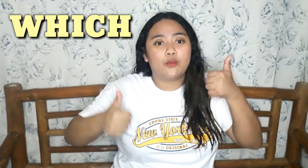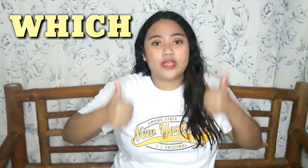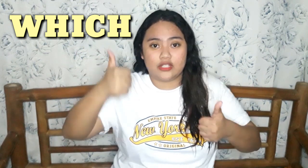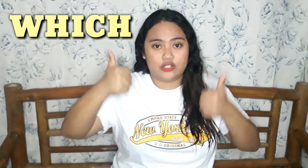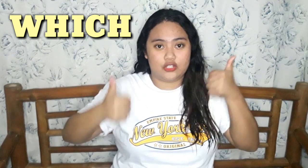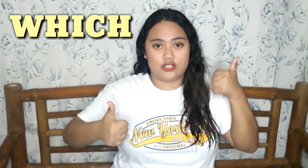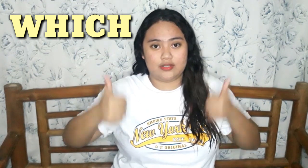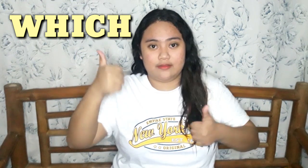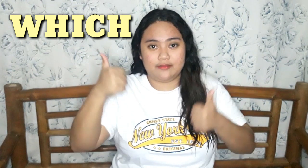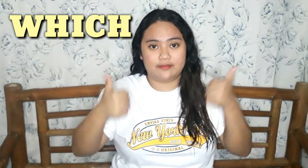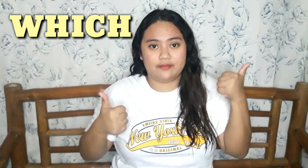Which.